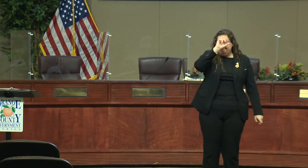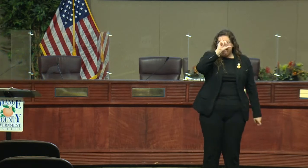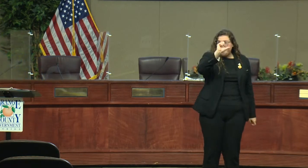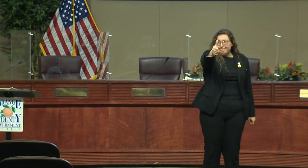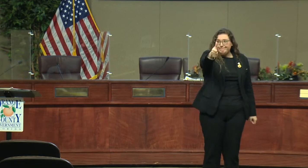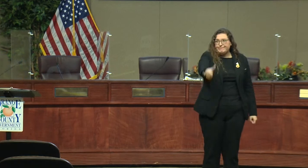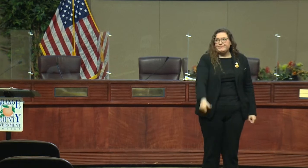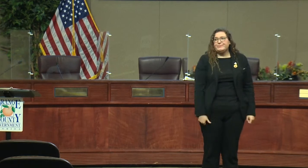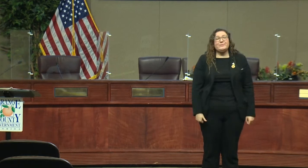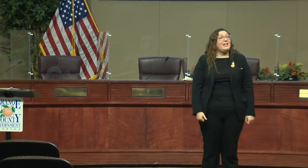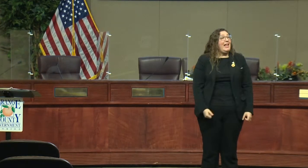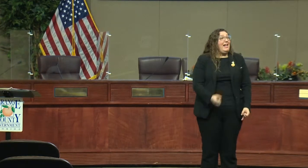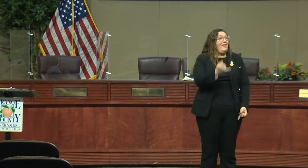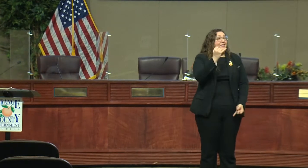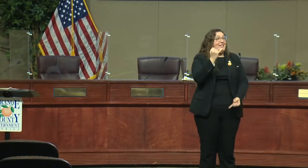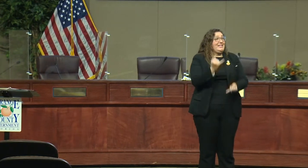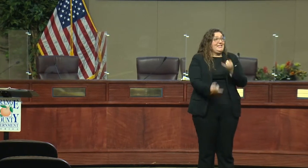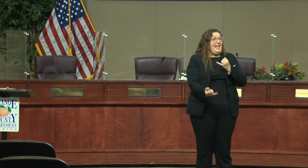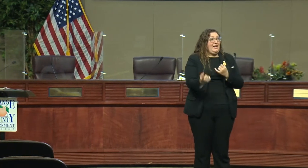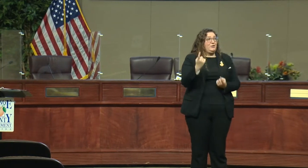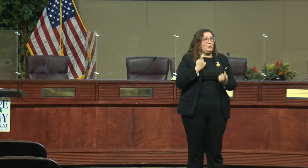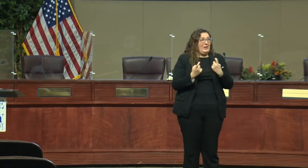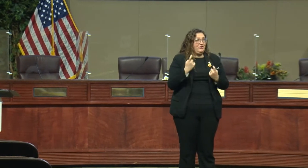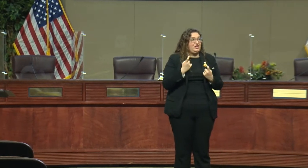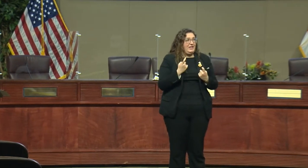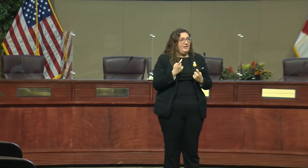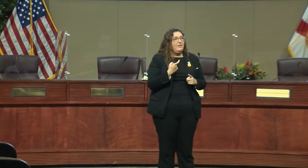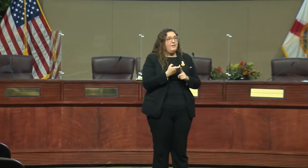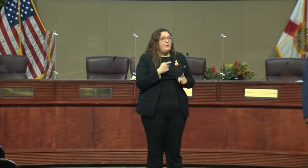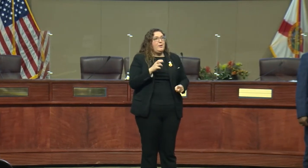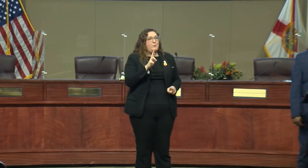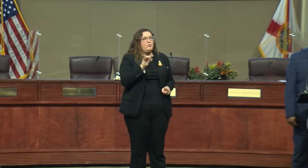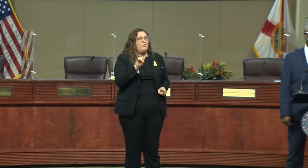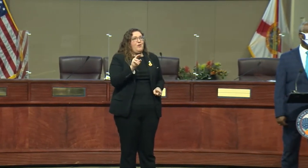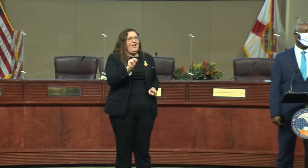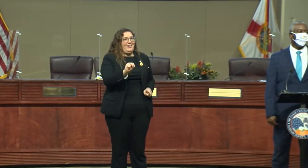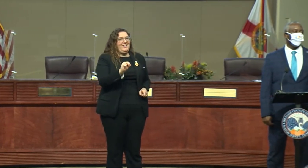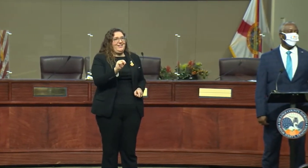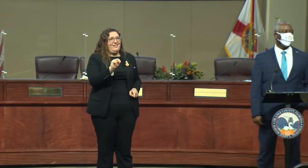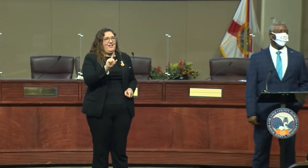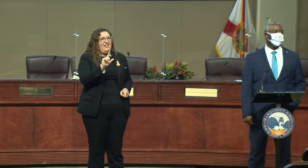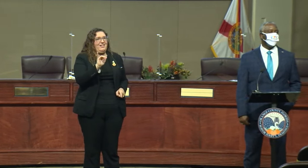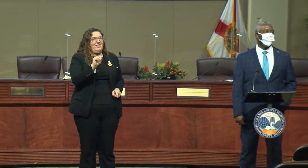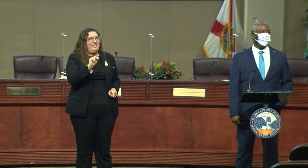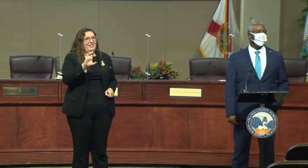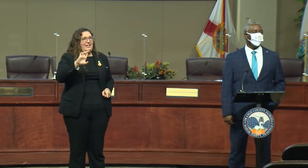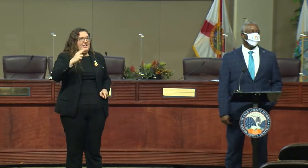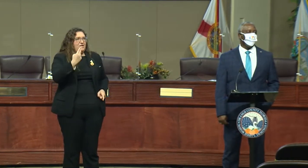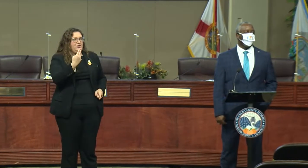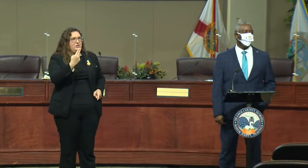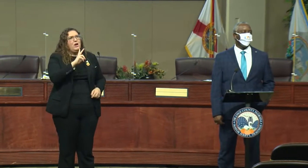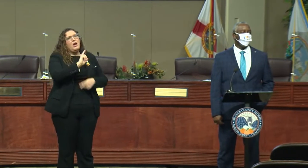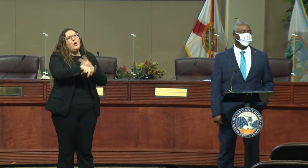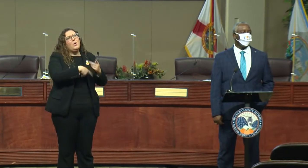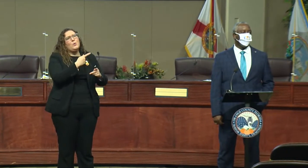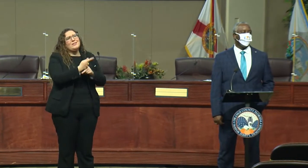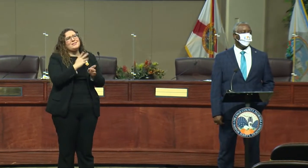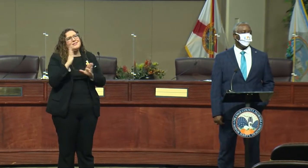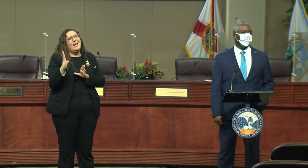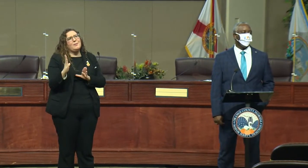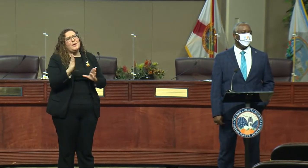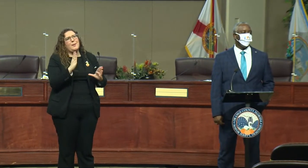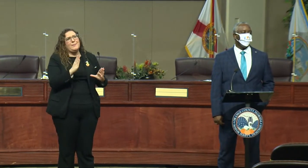about everybody in the room here from Ryan Lynch in the Orlando Business Journal. It reads, what kind of planning is going into the